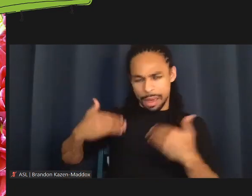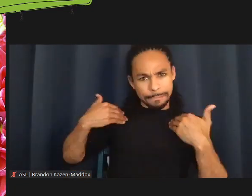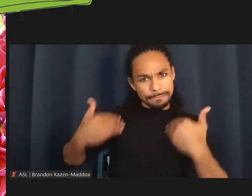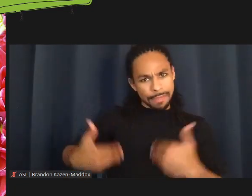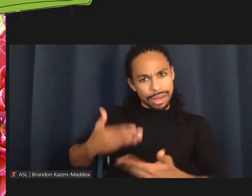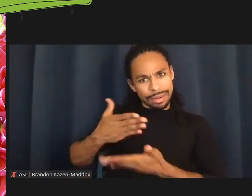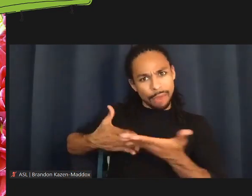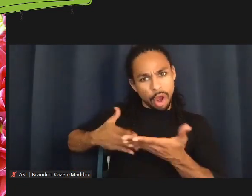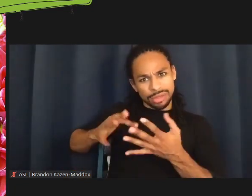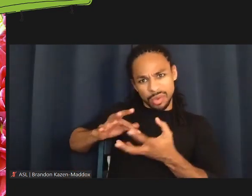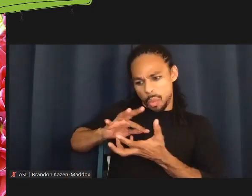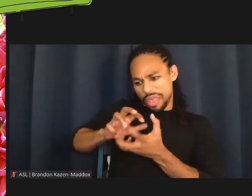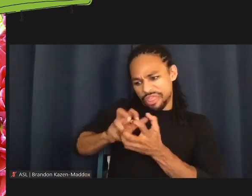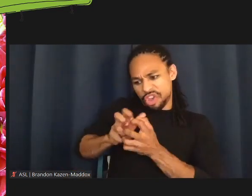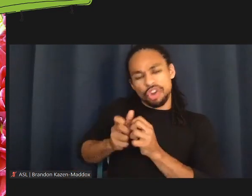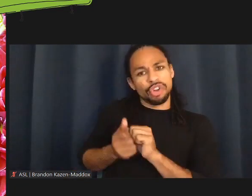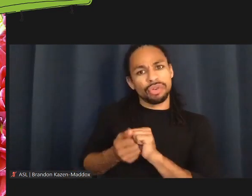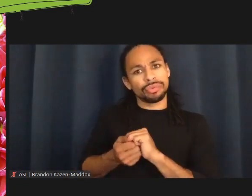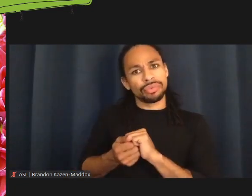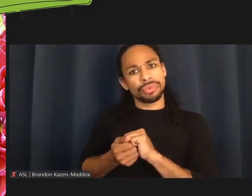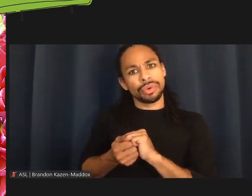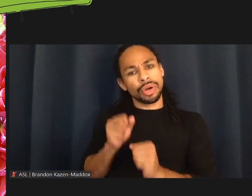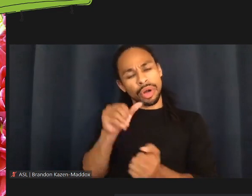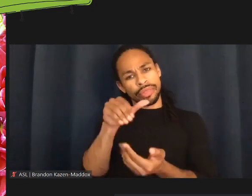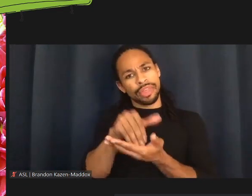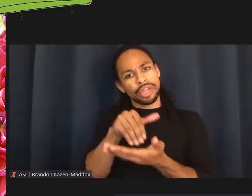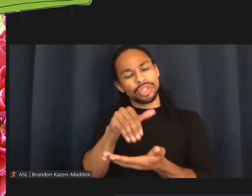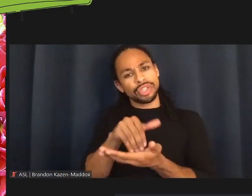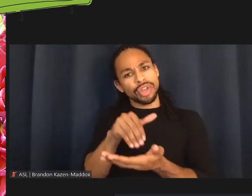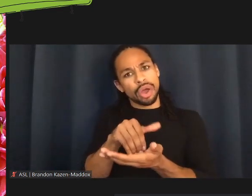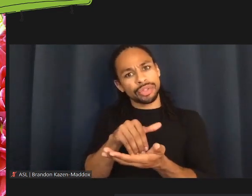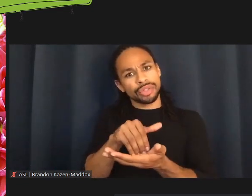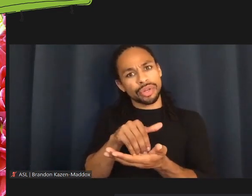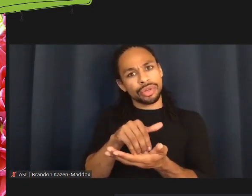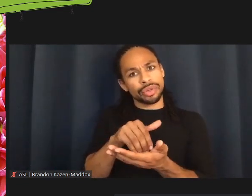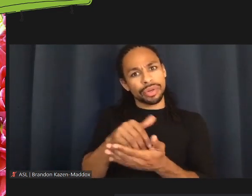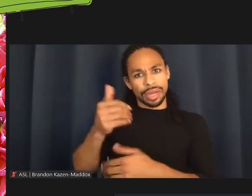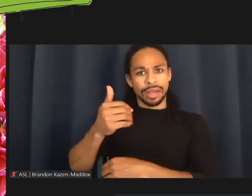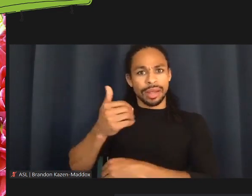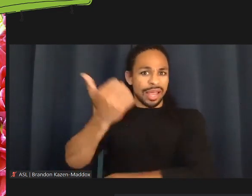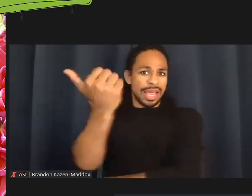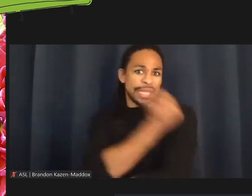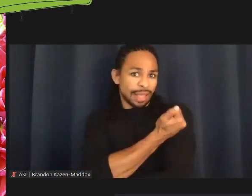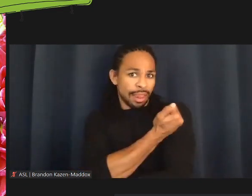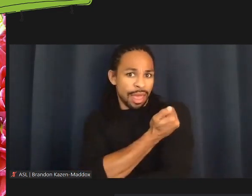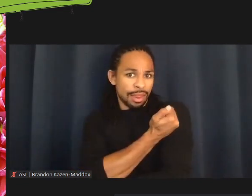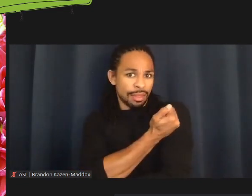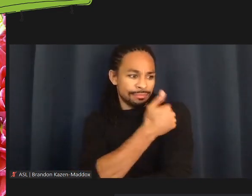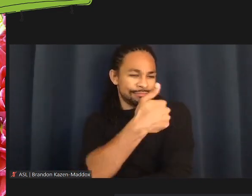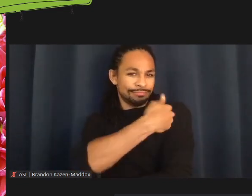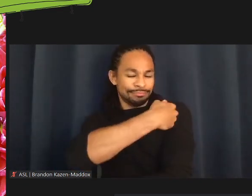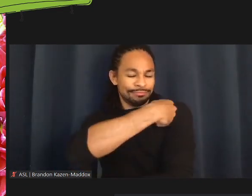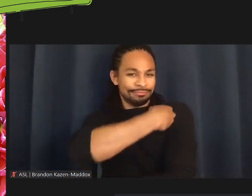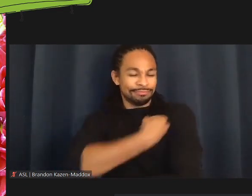The doctor dialing back the insulin pen. 20